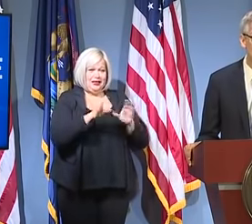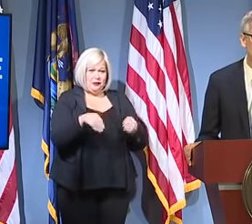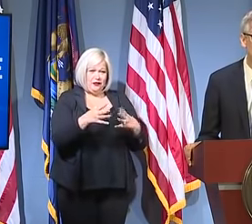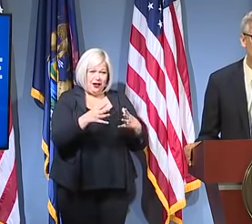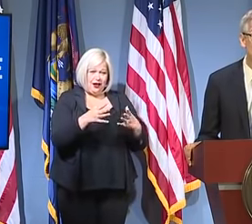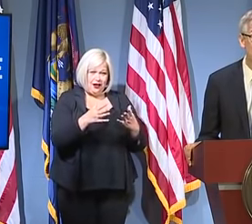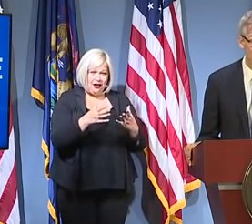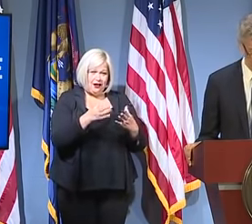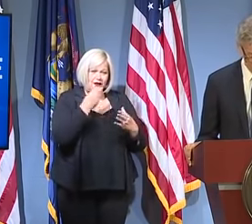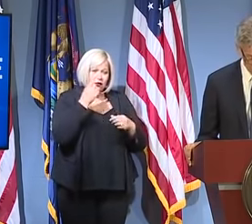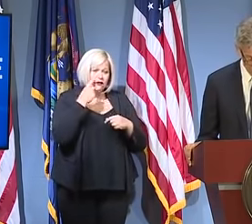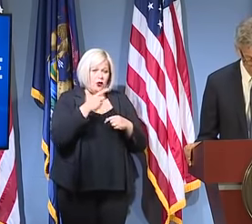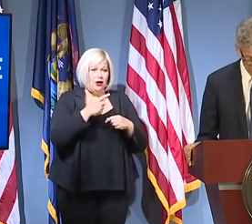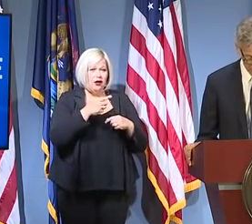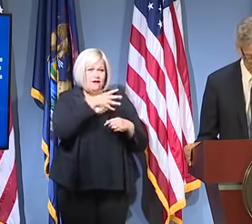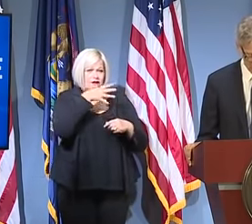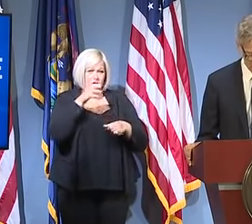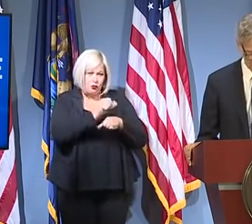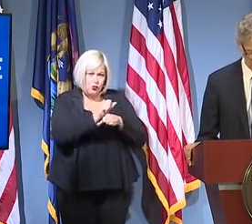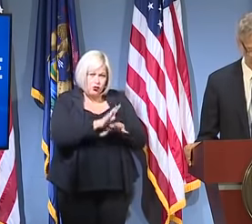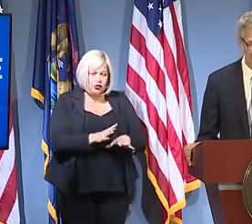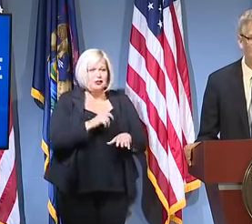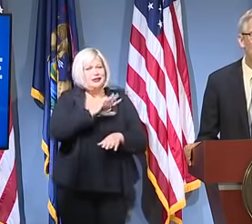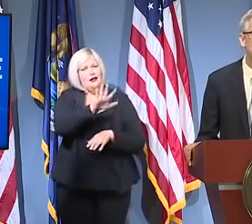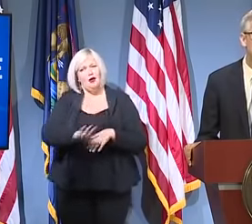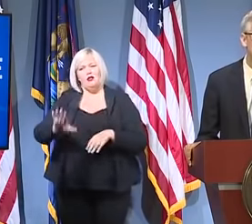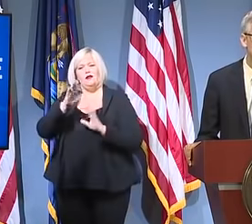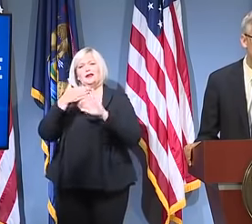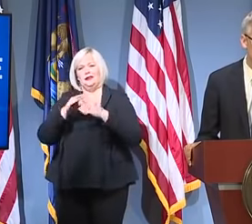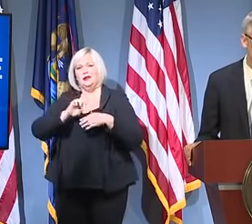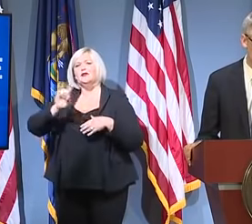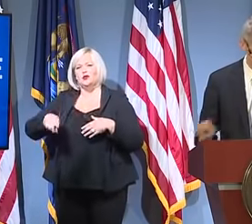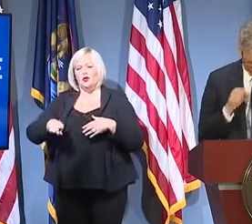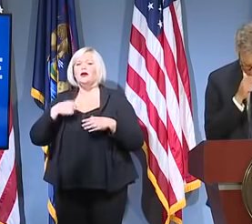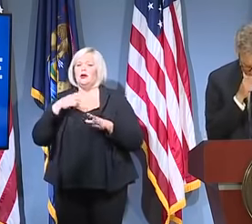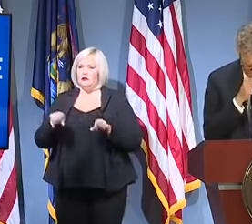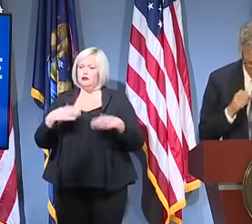and especially across the city of Detroit. I want, as